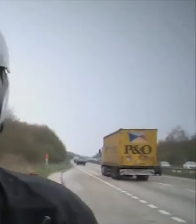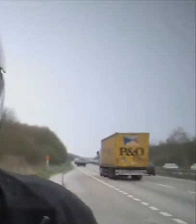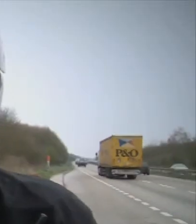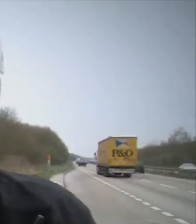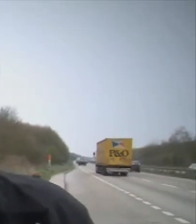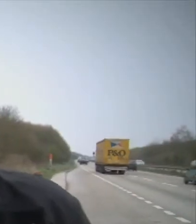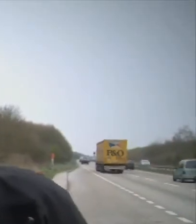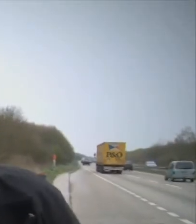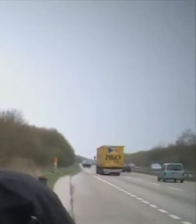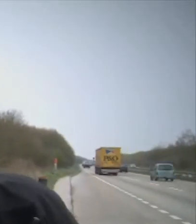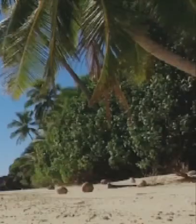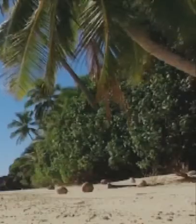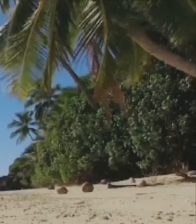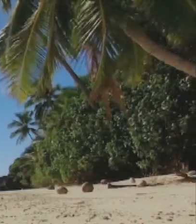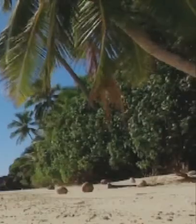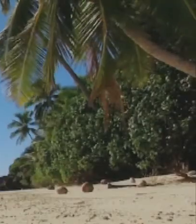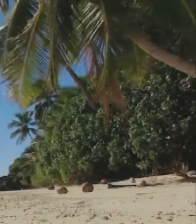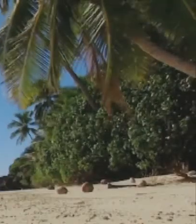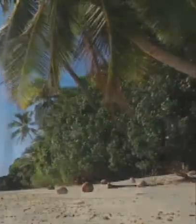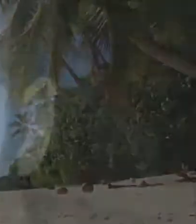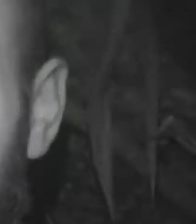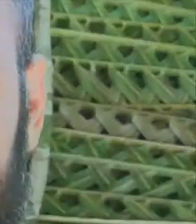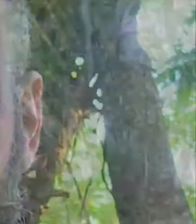I'll get away with a smile on my face.